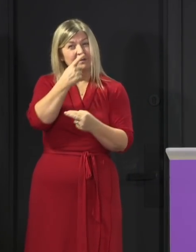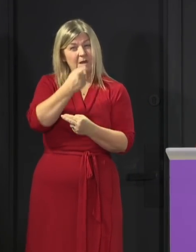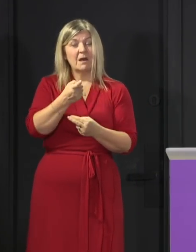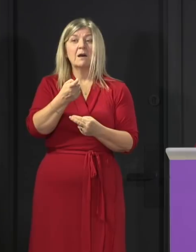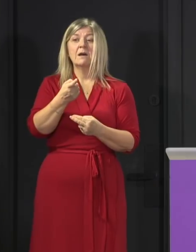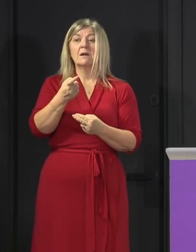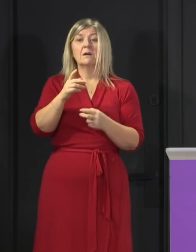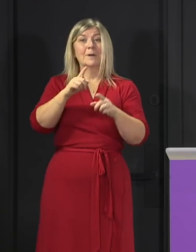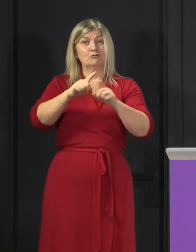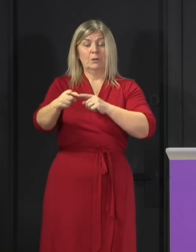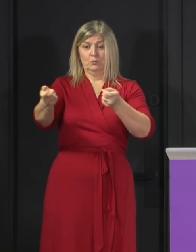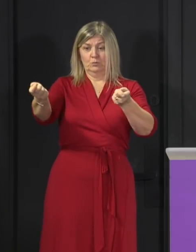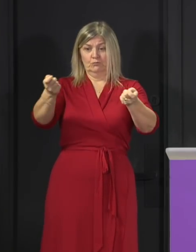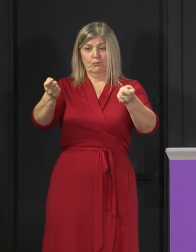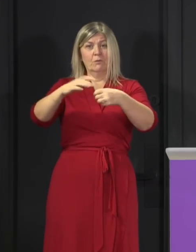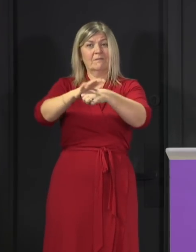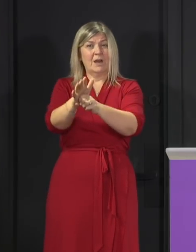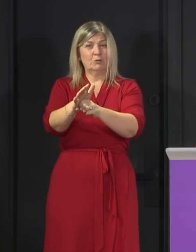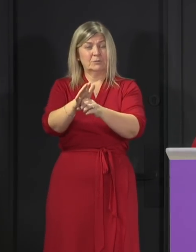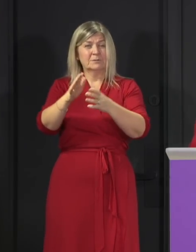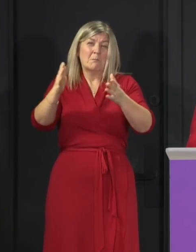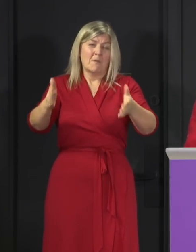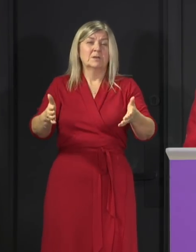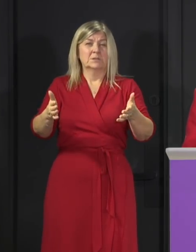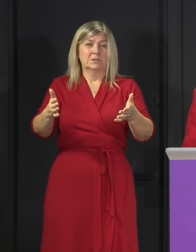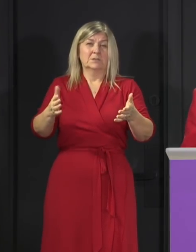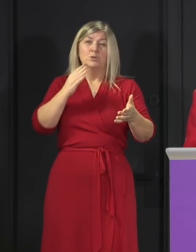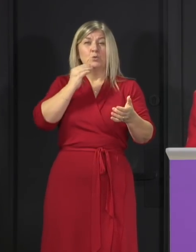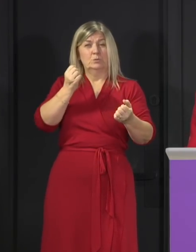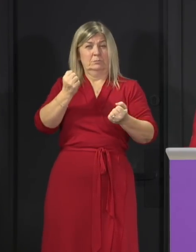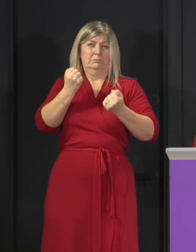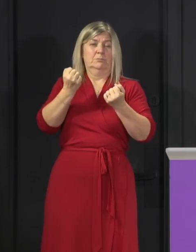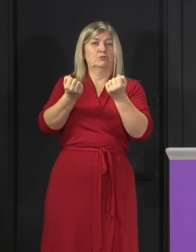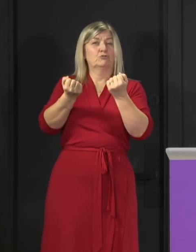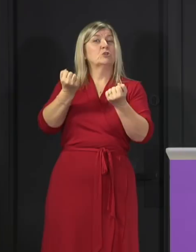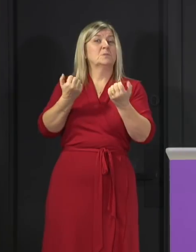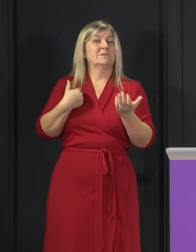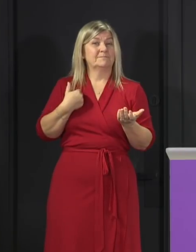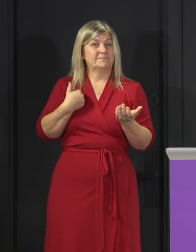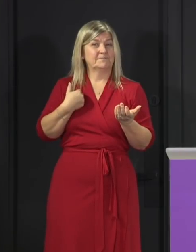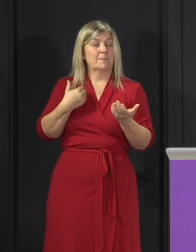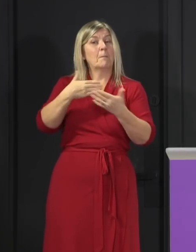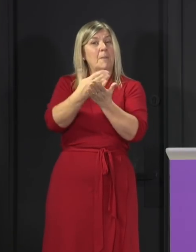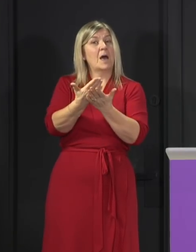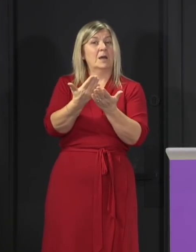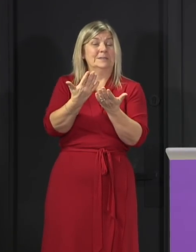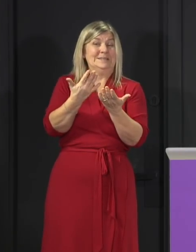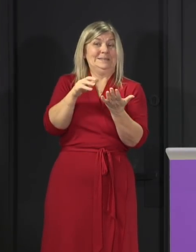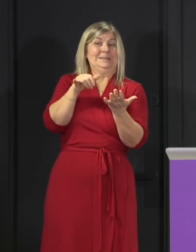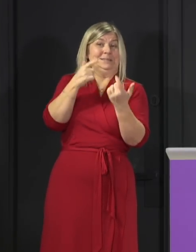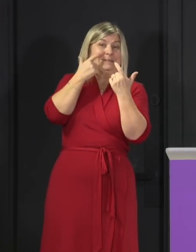there is a degree of judgment that we have to apply. And part of that judgment is to be cautious and precautionary in what we're doing.